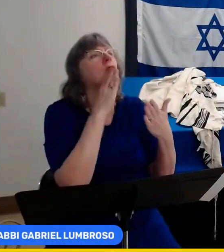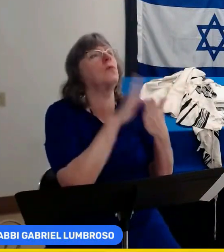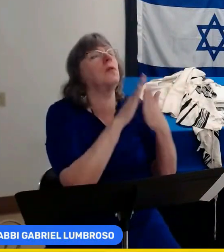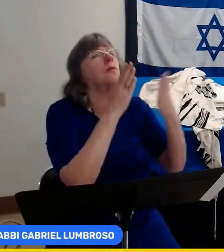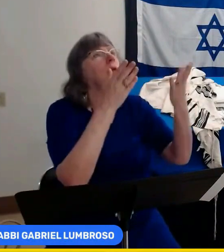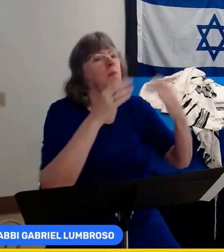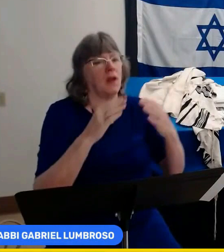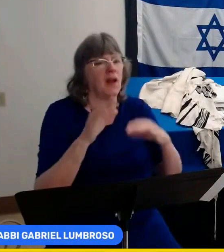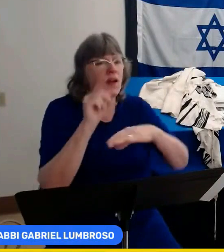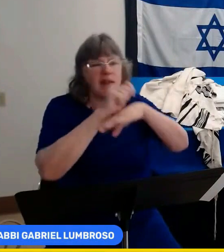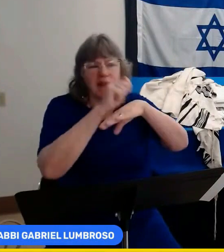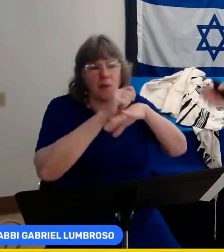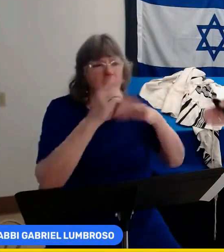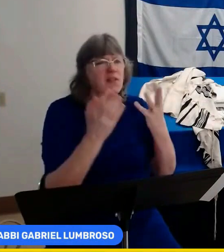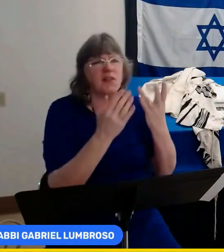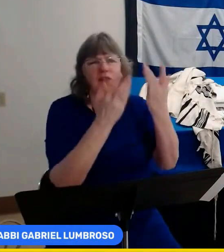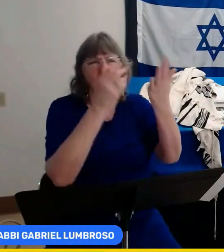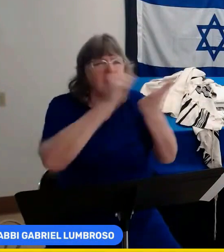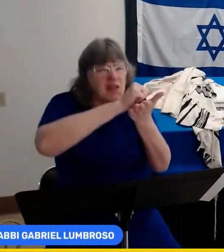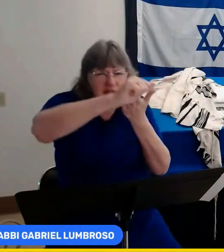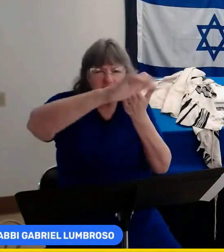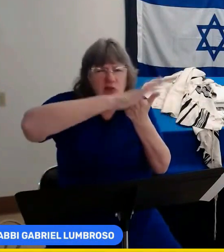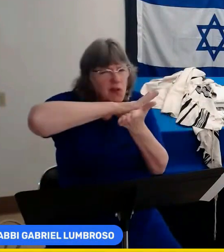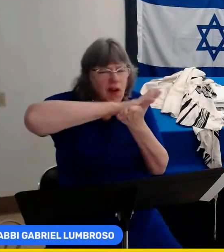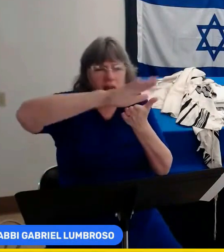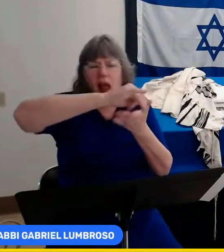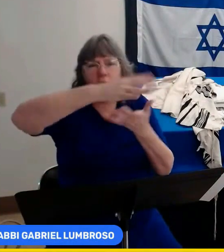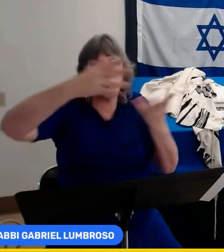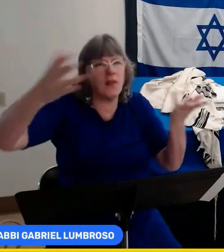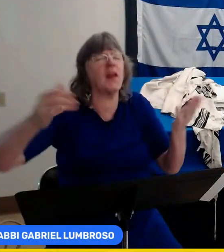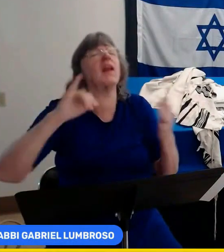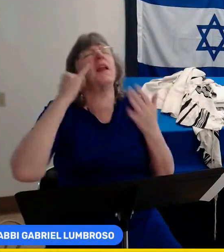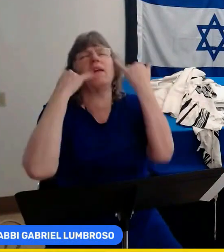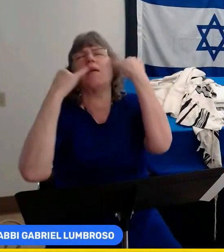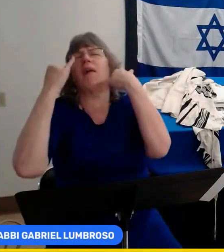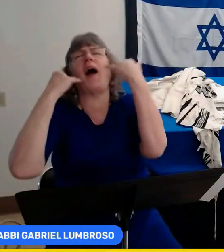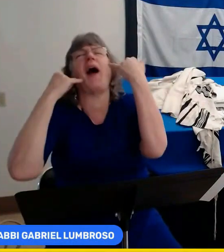temple burn, everything destroyed, Israel, Judea going into captivity.